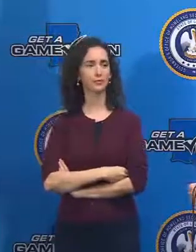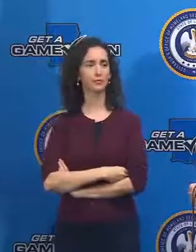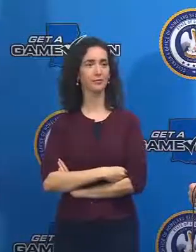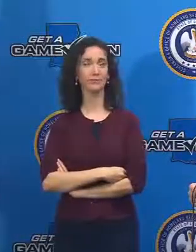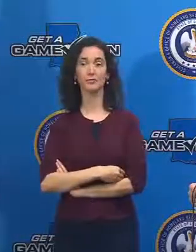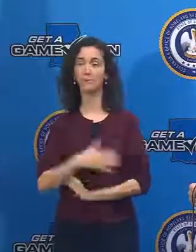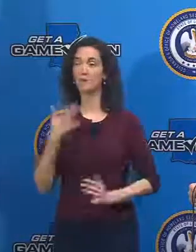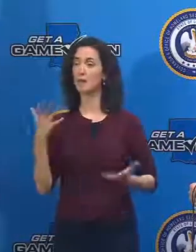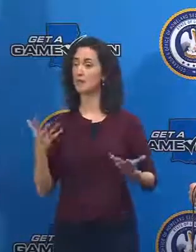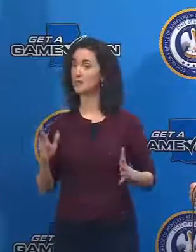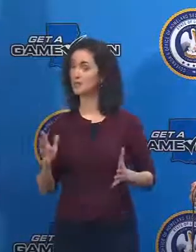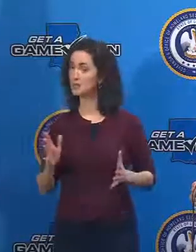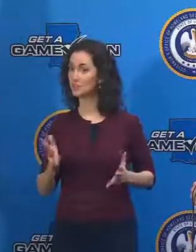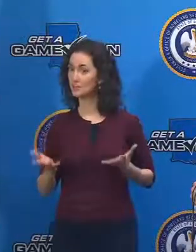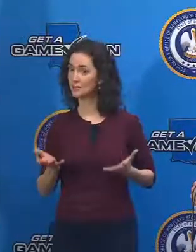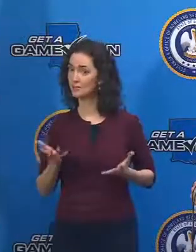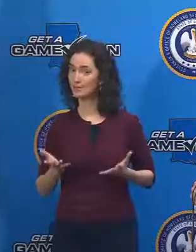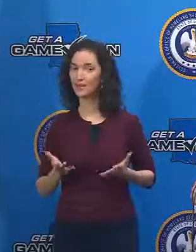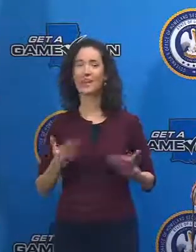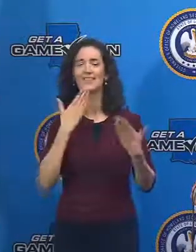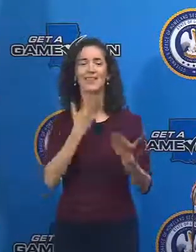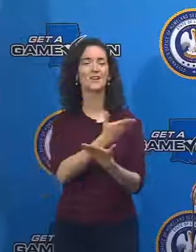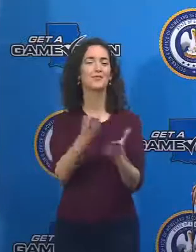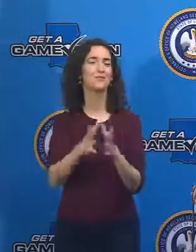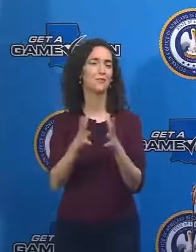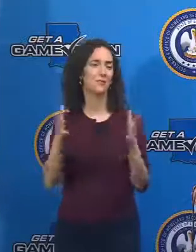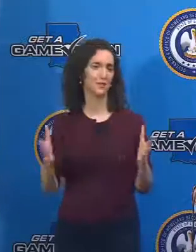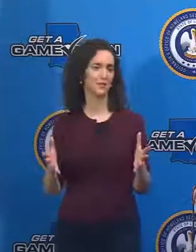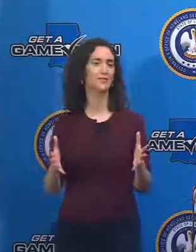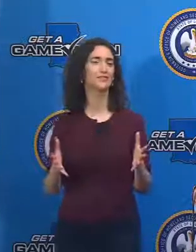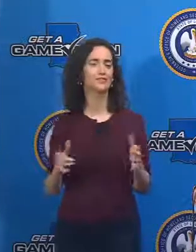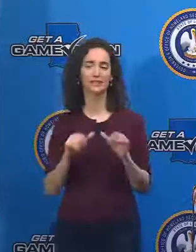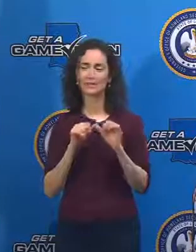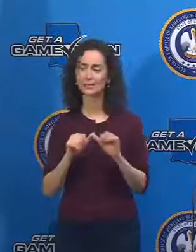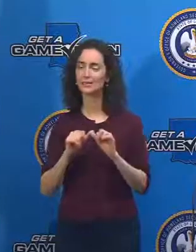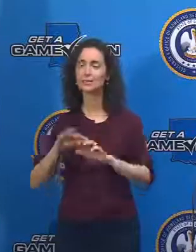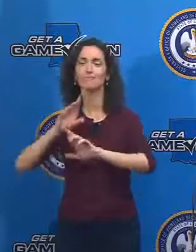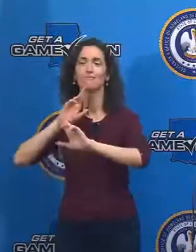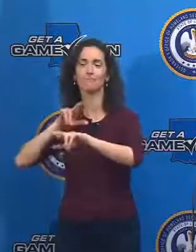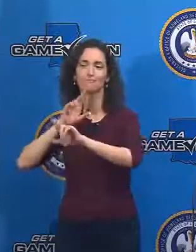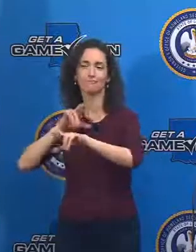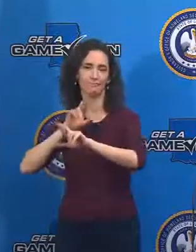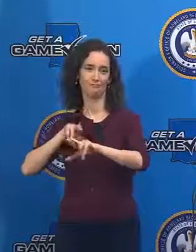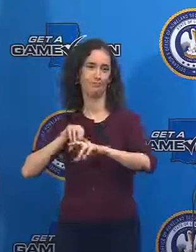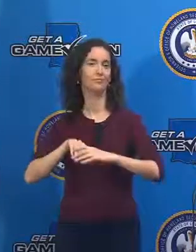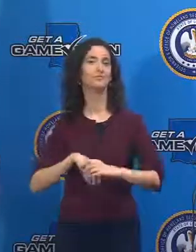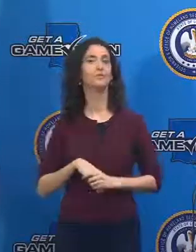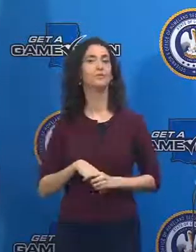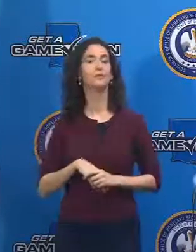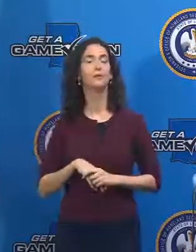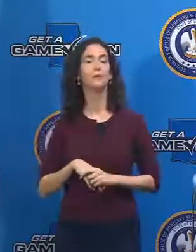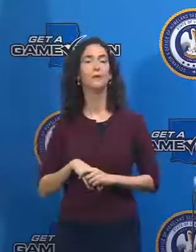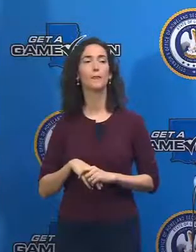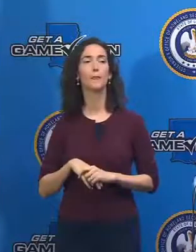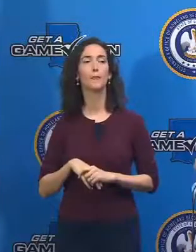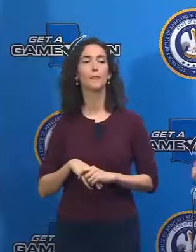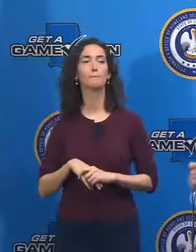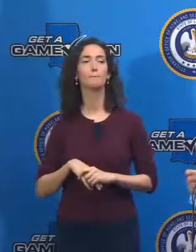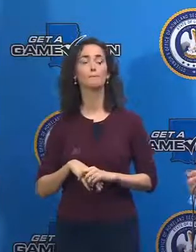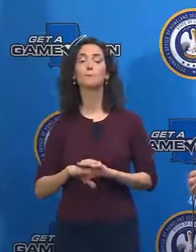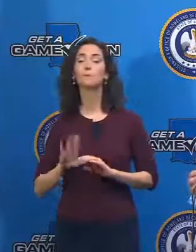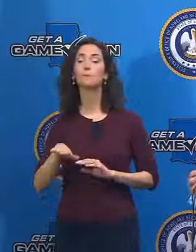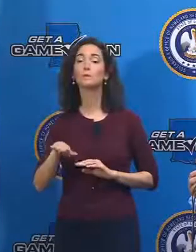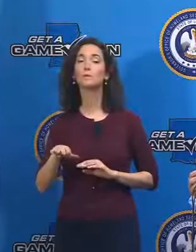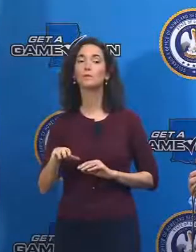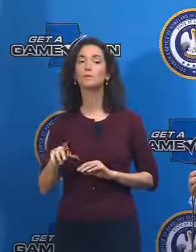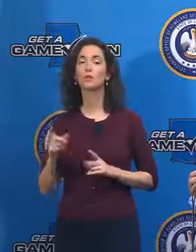And maybe that was it. Look, thank you all very much for your continued coverage. We didn't talk thus far